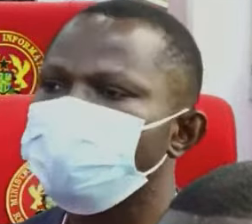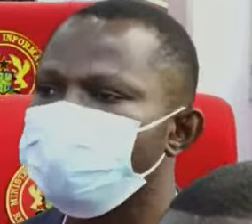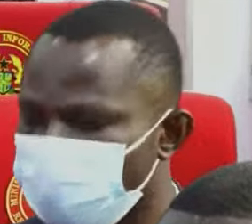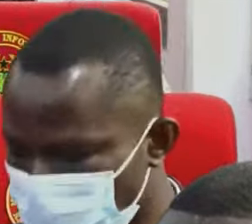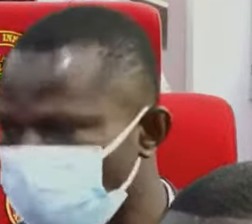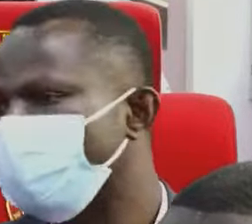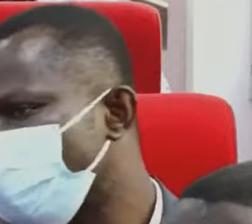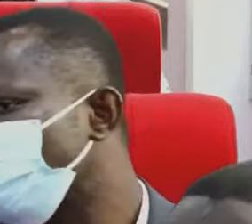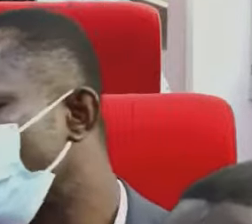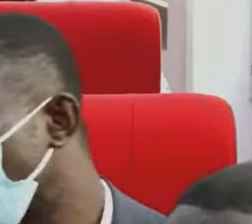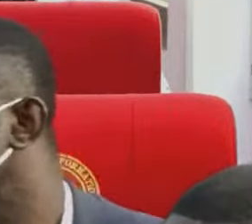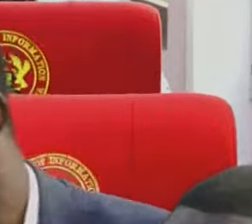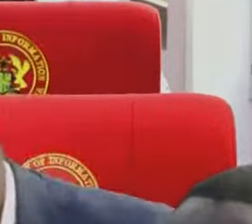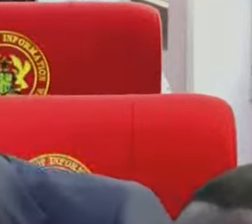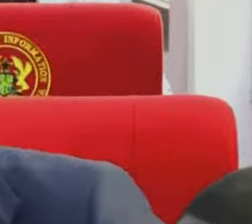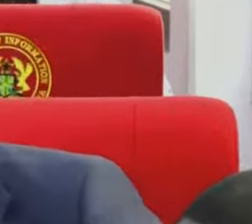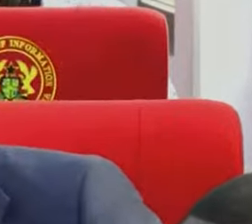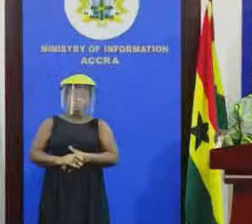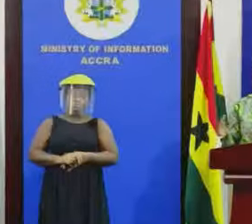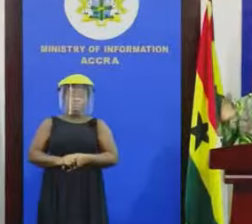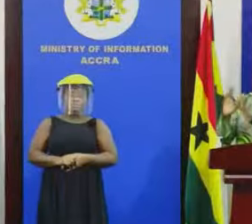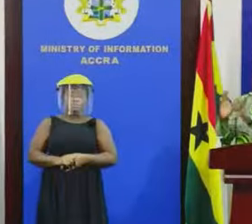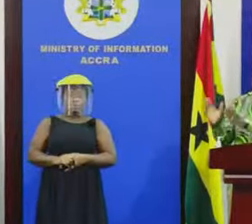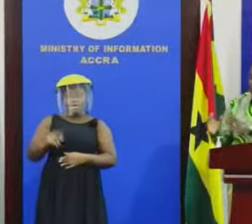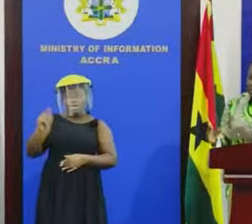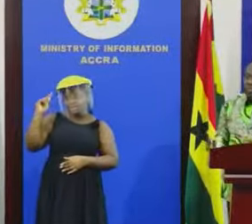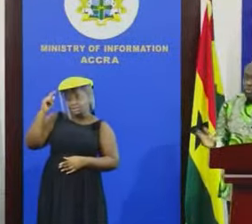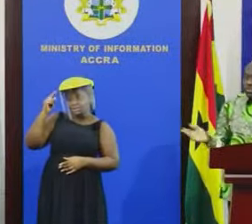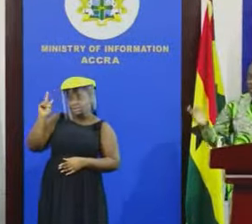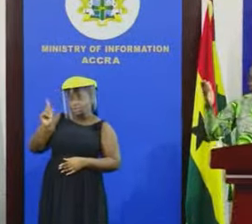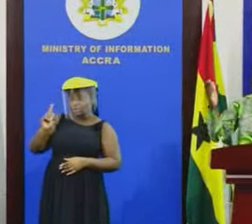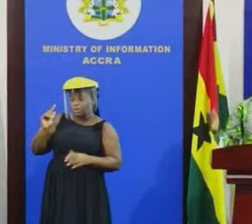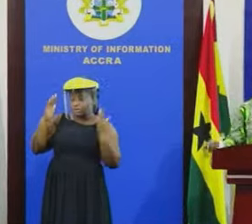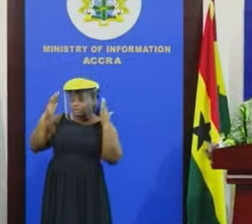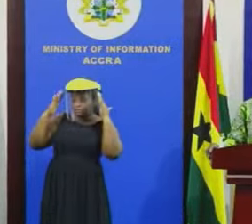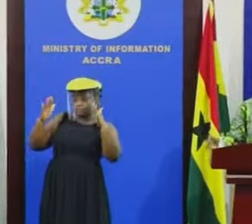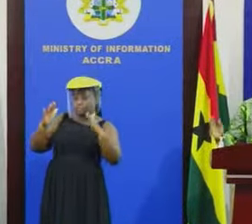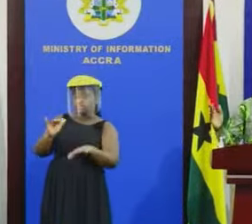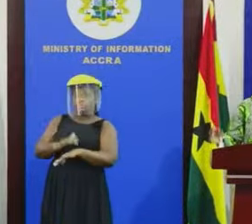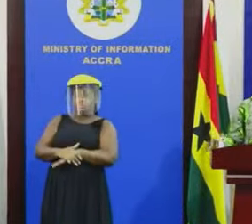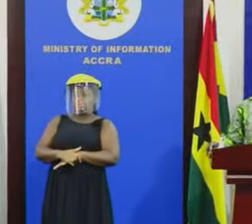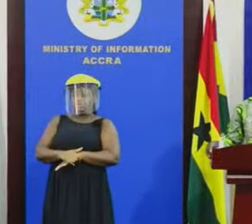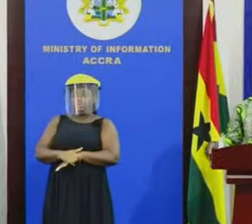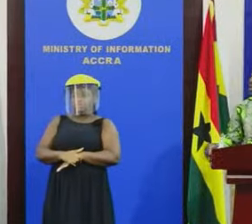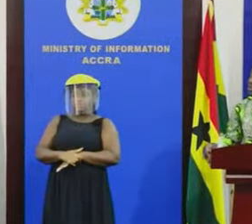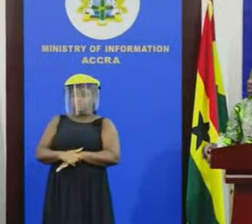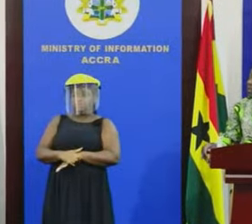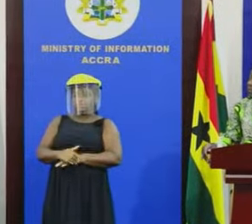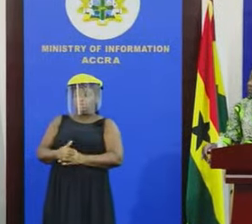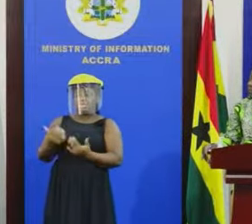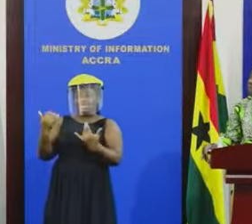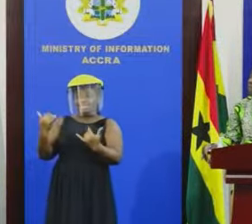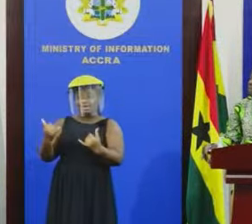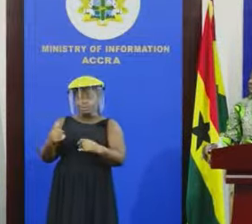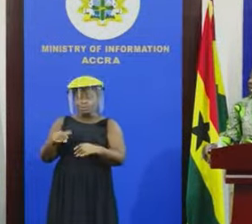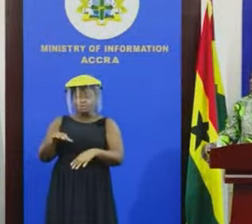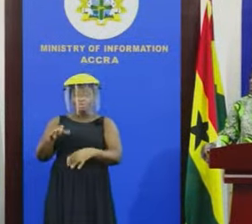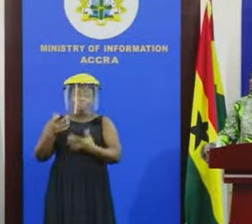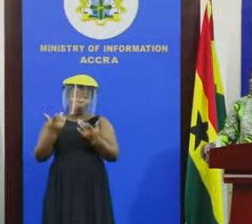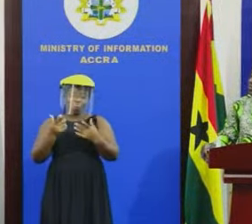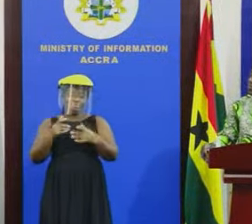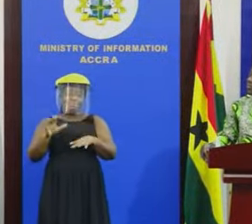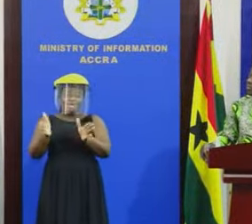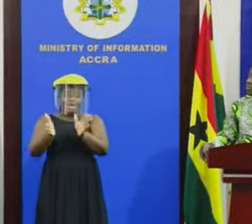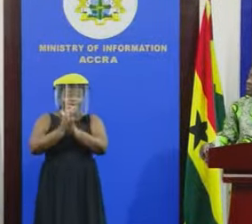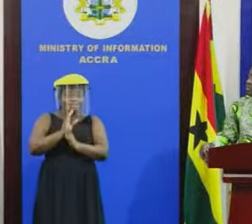with accountable, correct? Yes. So I think that is where the focus is. That's important. We probably have to get statements have been taken from them,